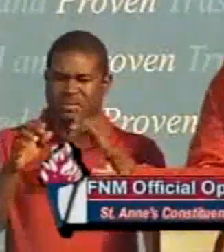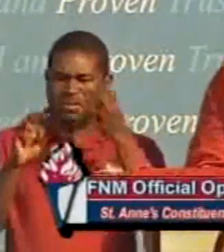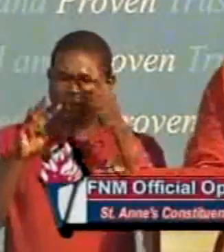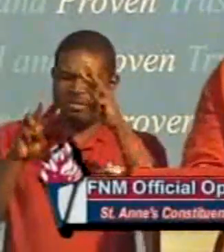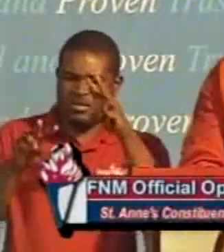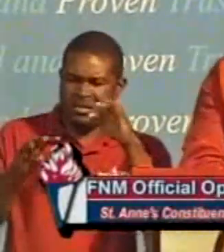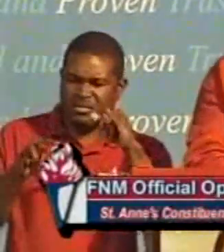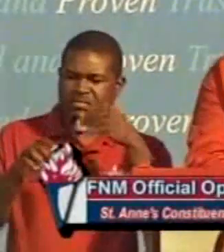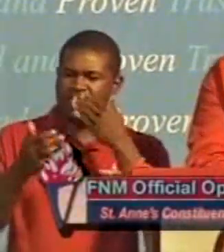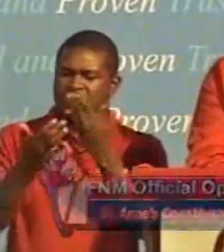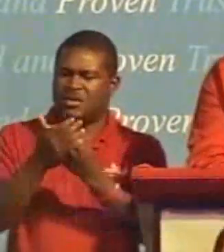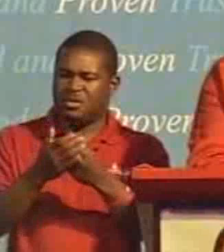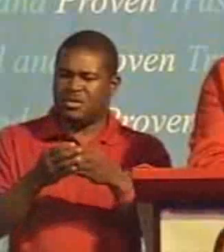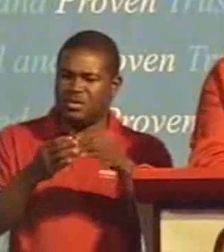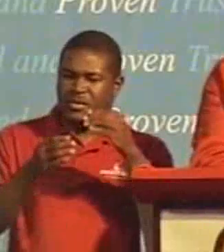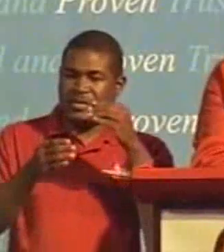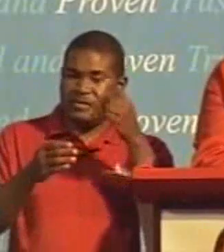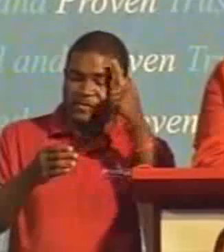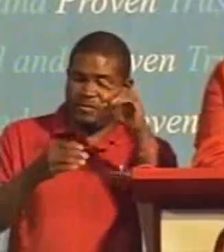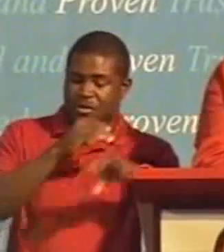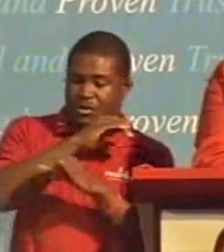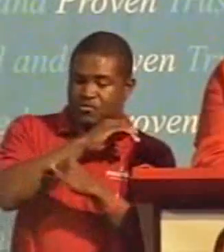country, but bad for them.